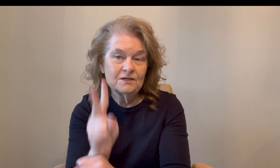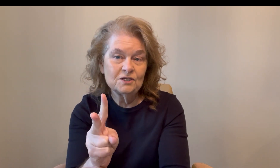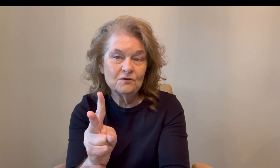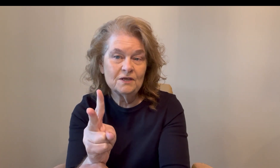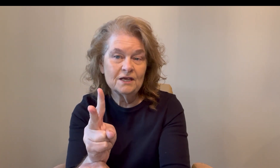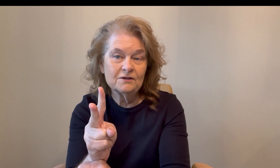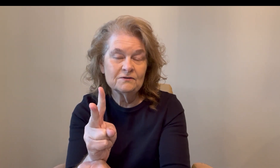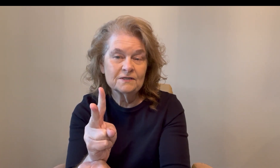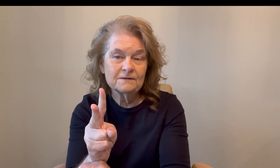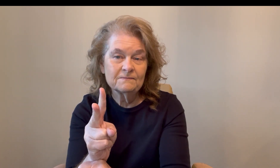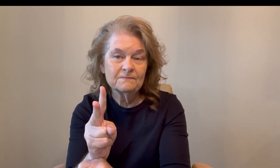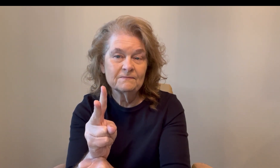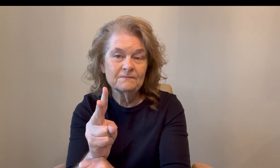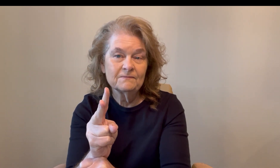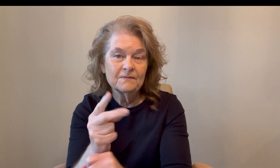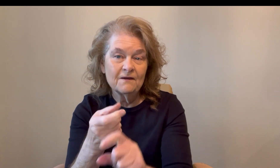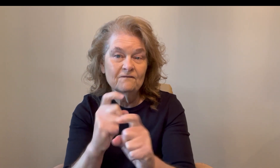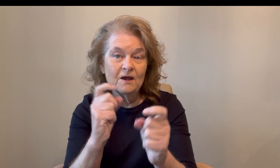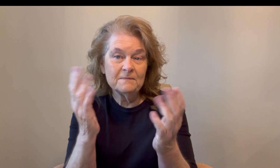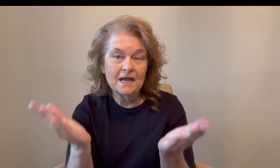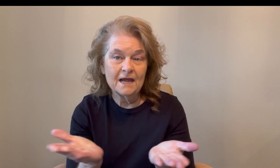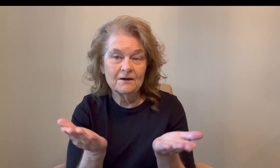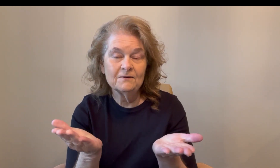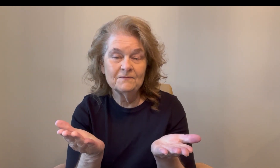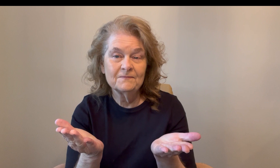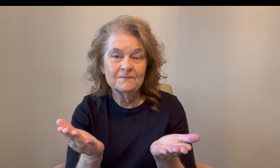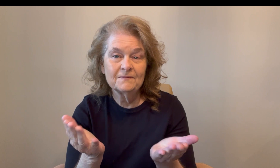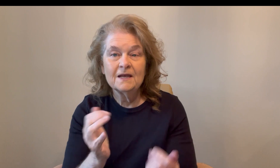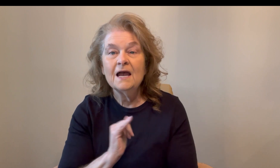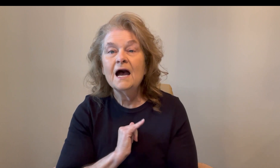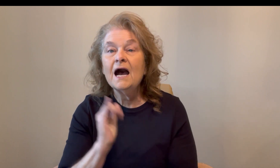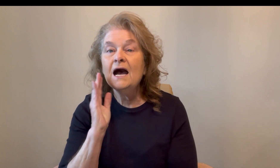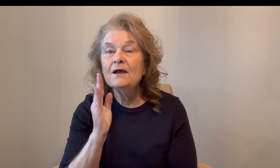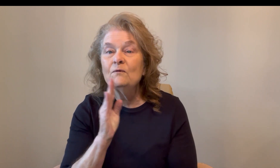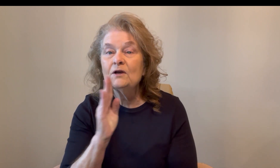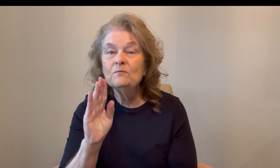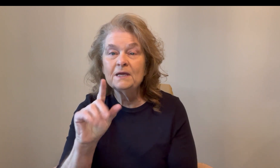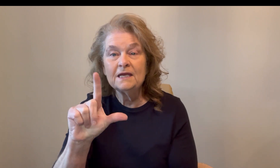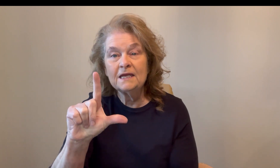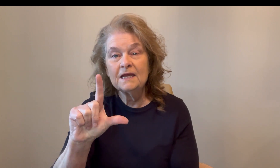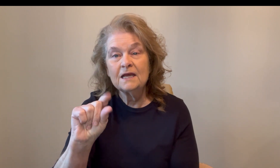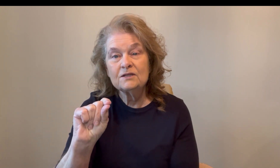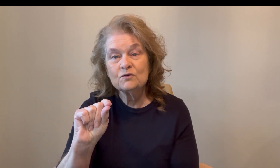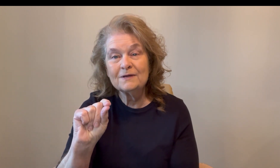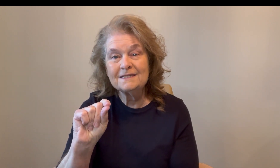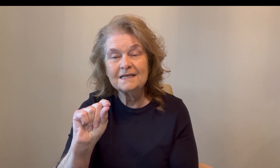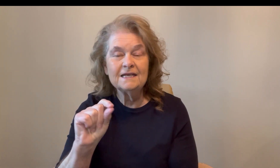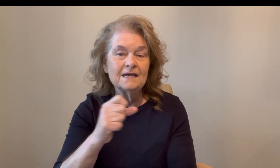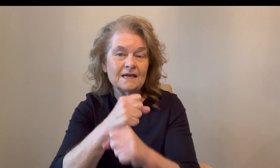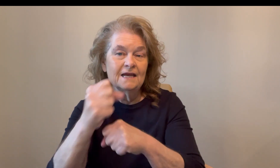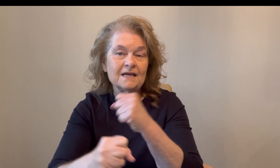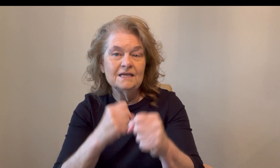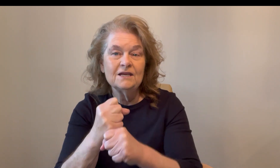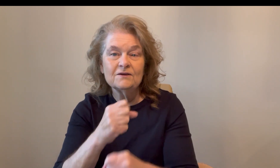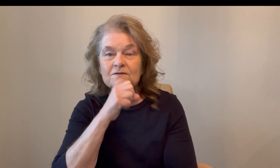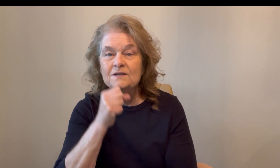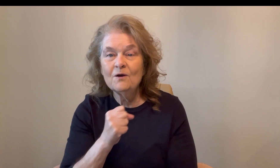2 years from now, I will be 20 years